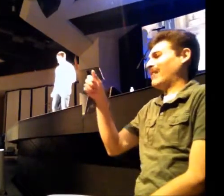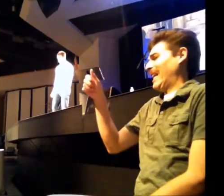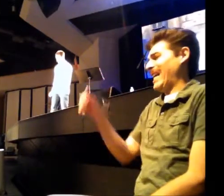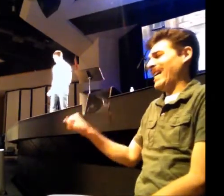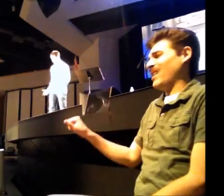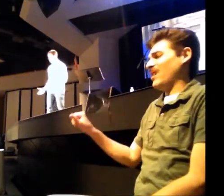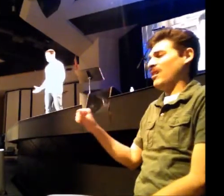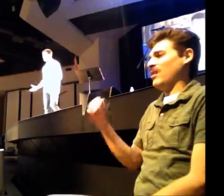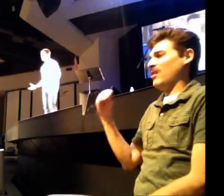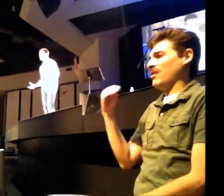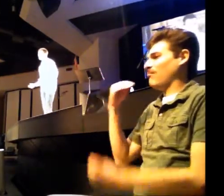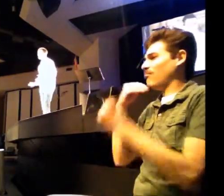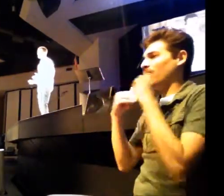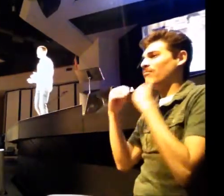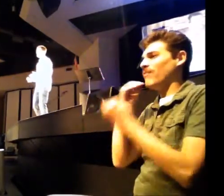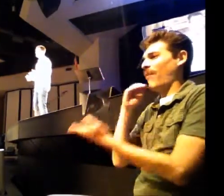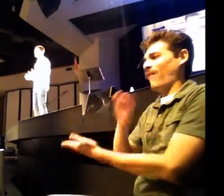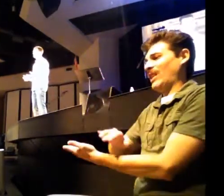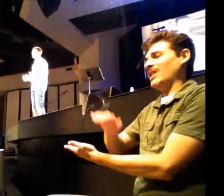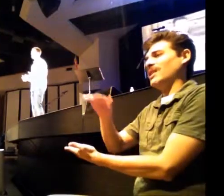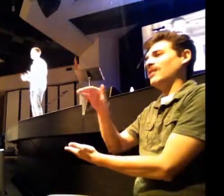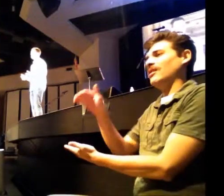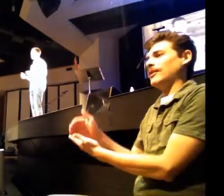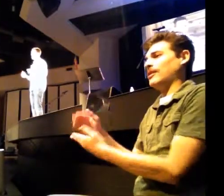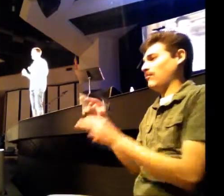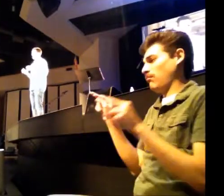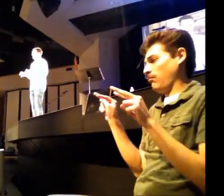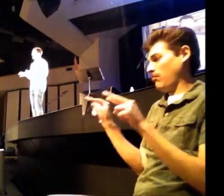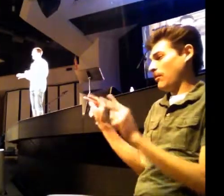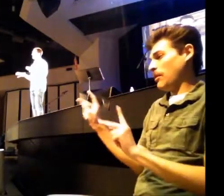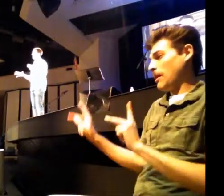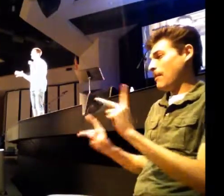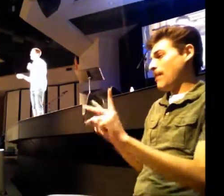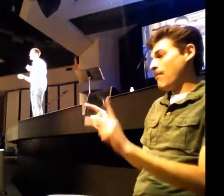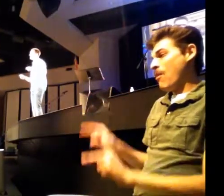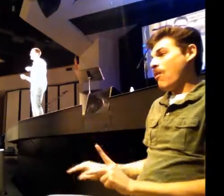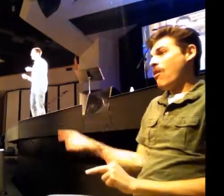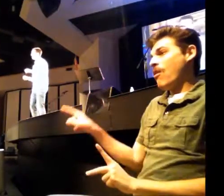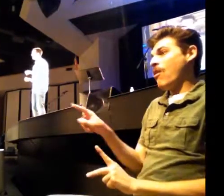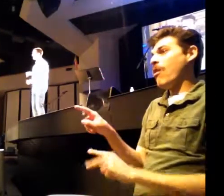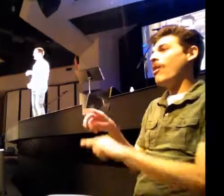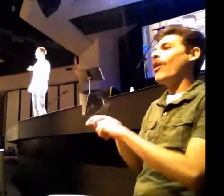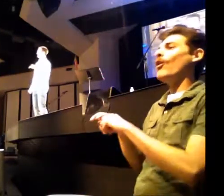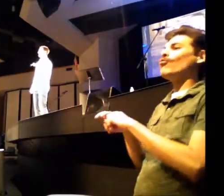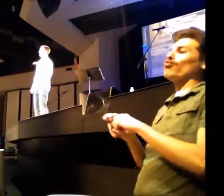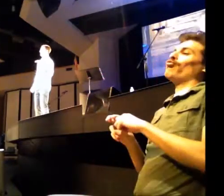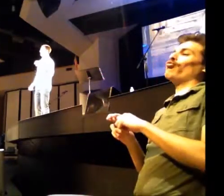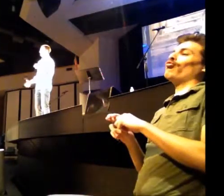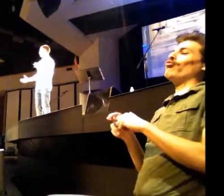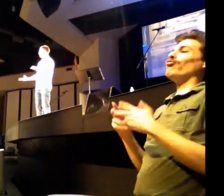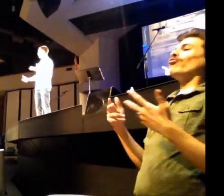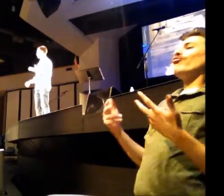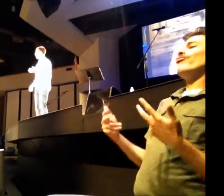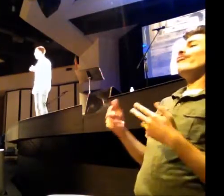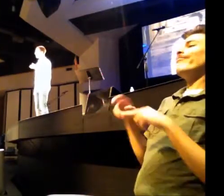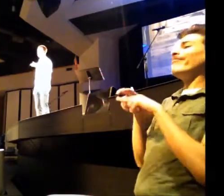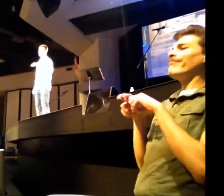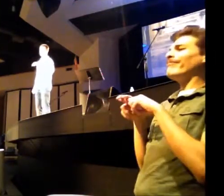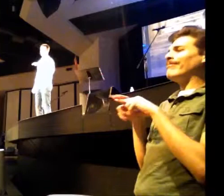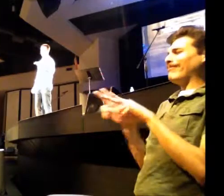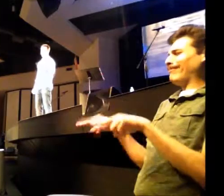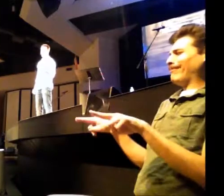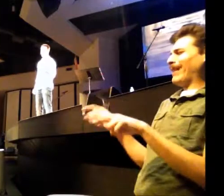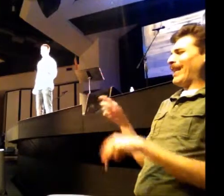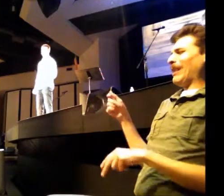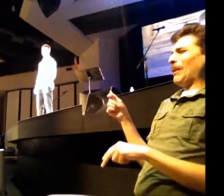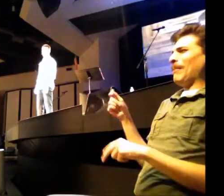in, what you'd see are people who are sitting down, reclining to eat, and everybody's kind of leaning what would look a little awkwardly